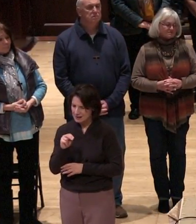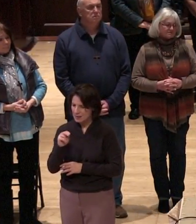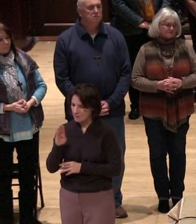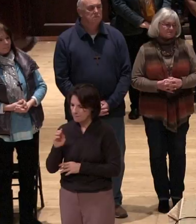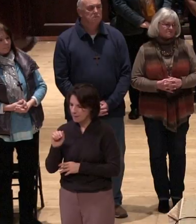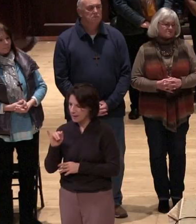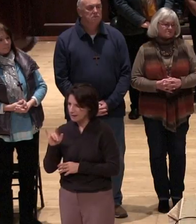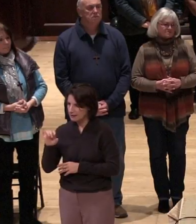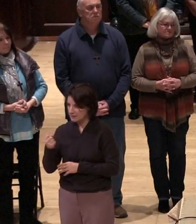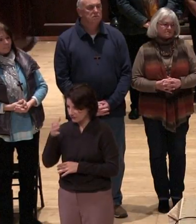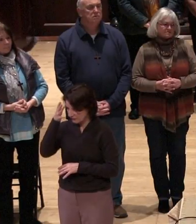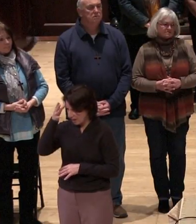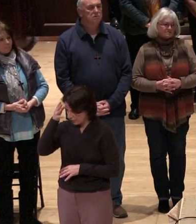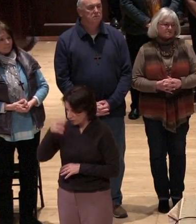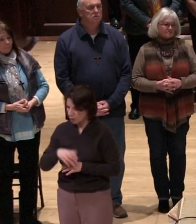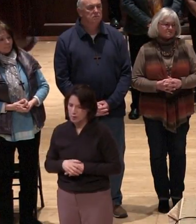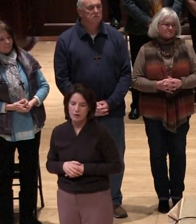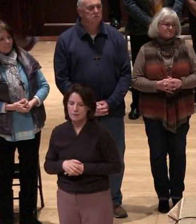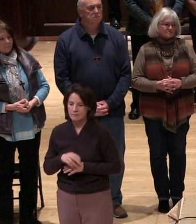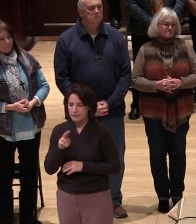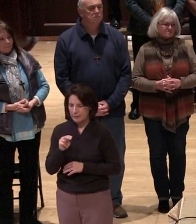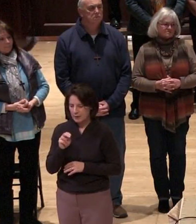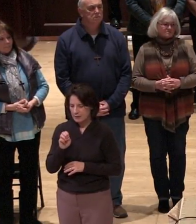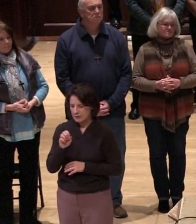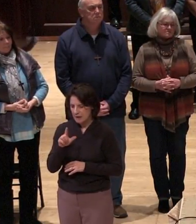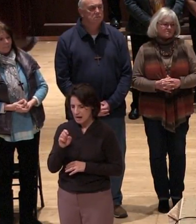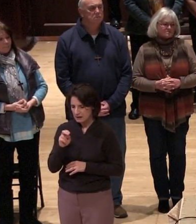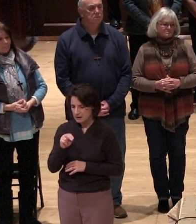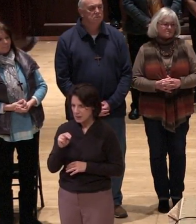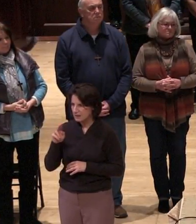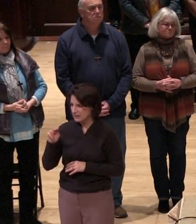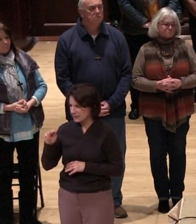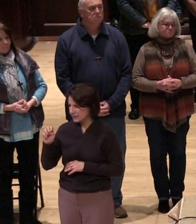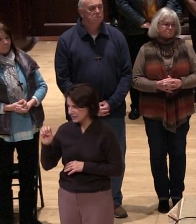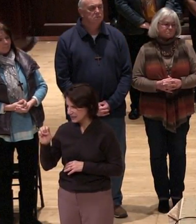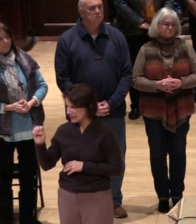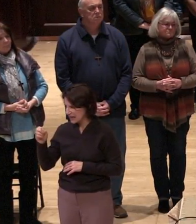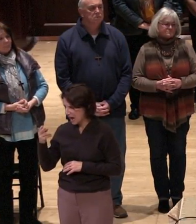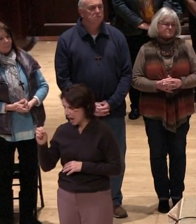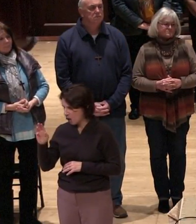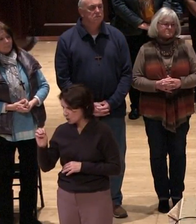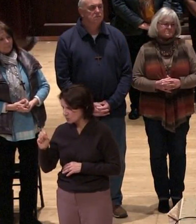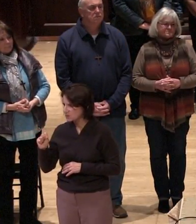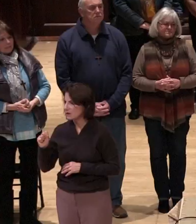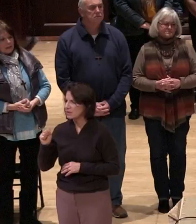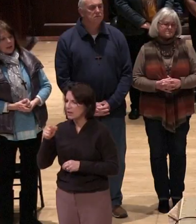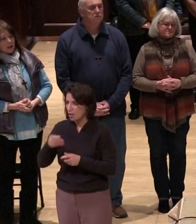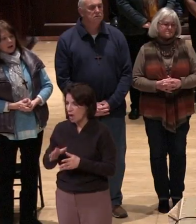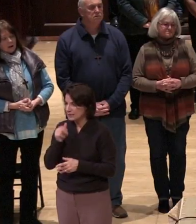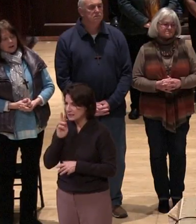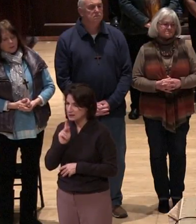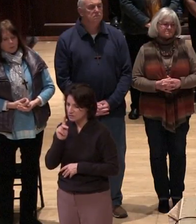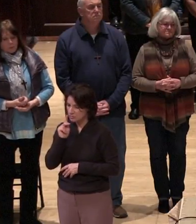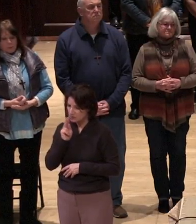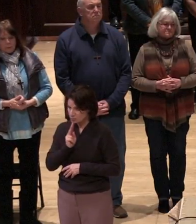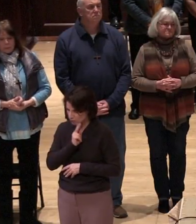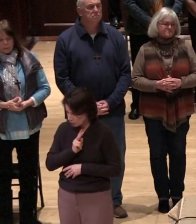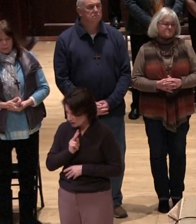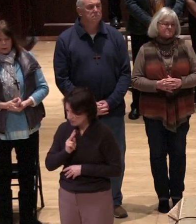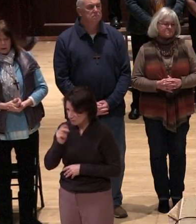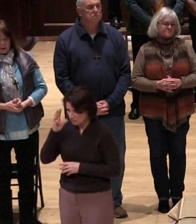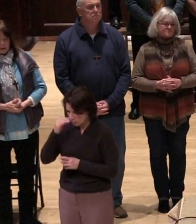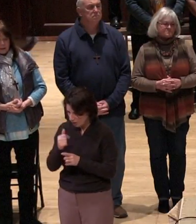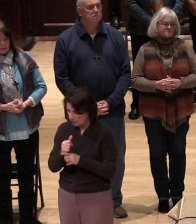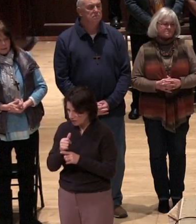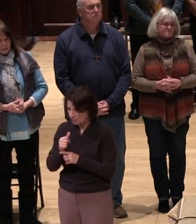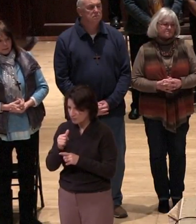sister. Nelson Leanhouse lost his twin brother, Norman, yesterday. For all the